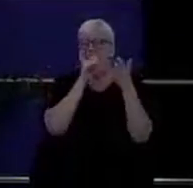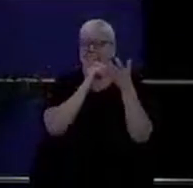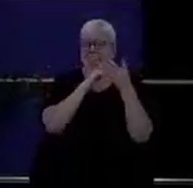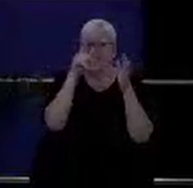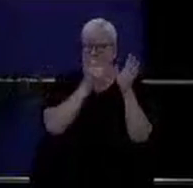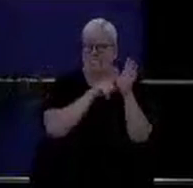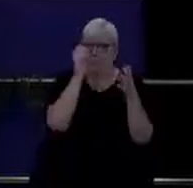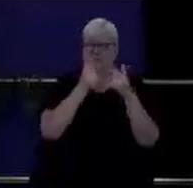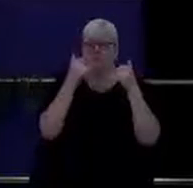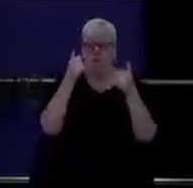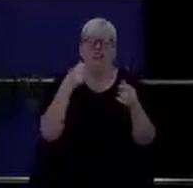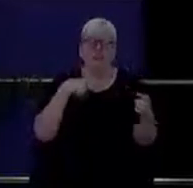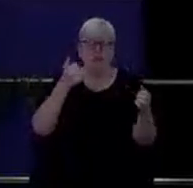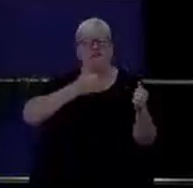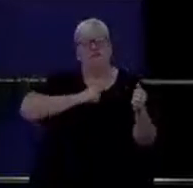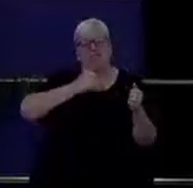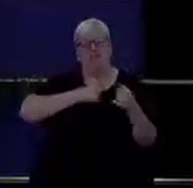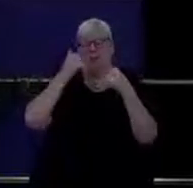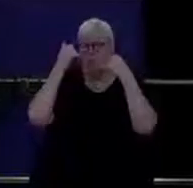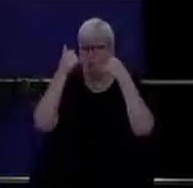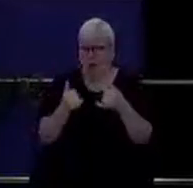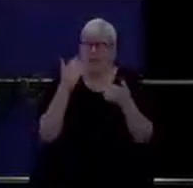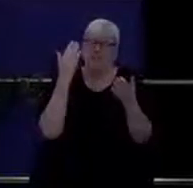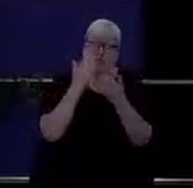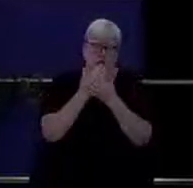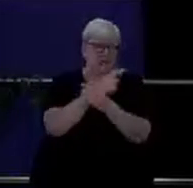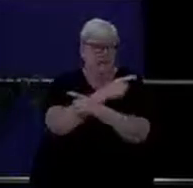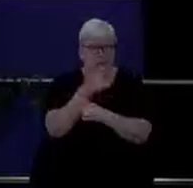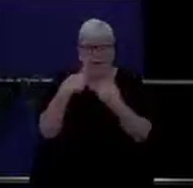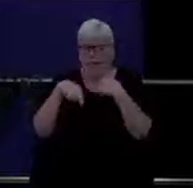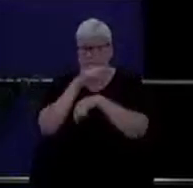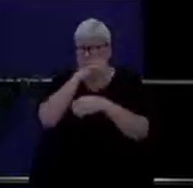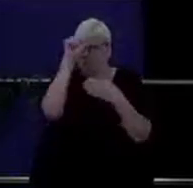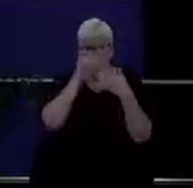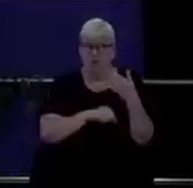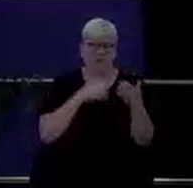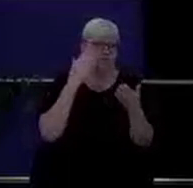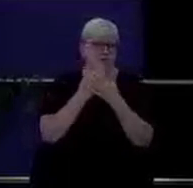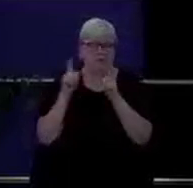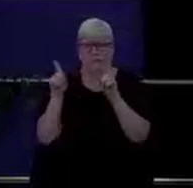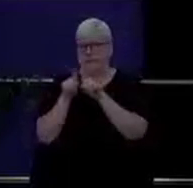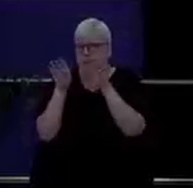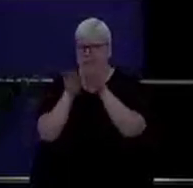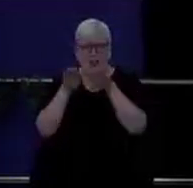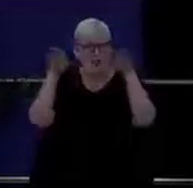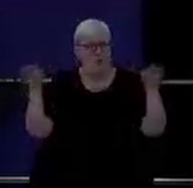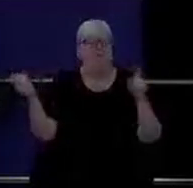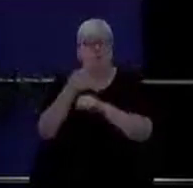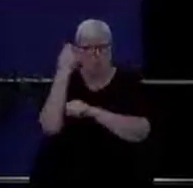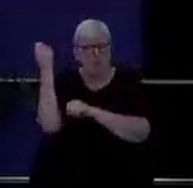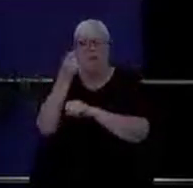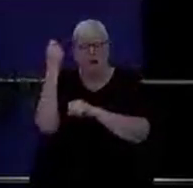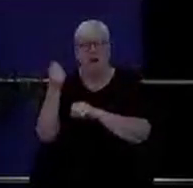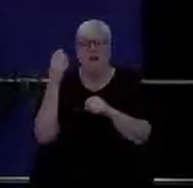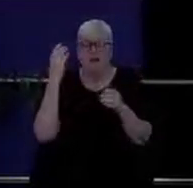is probably my favorite prize. And it's one of those ones where everyone on the shortlist is just as good as the winner. And her new book is The